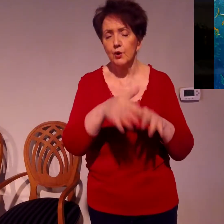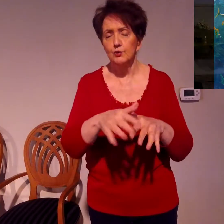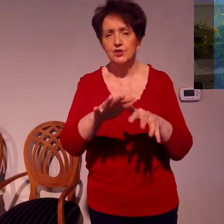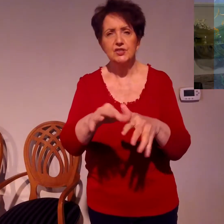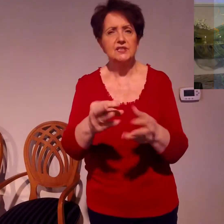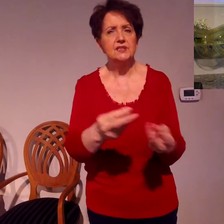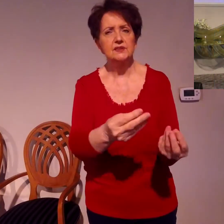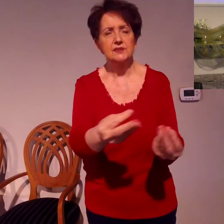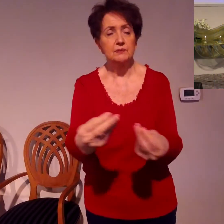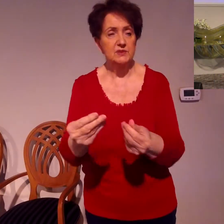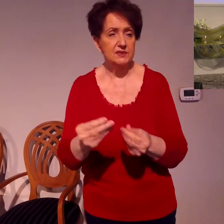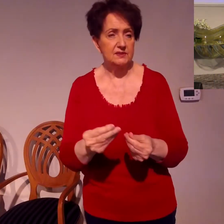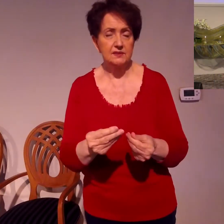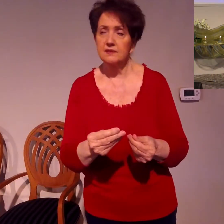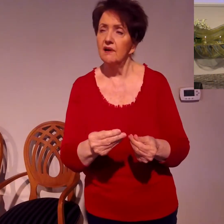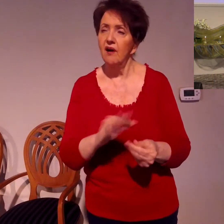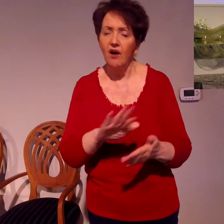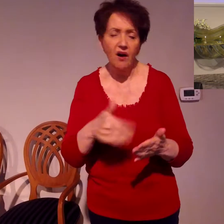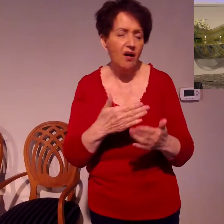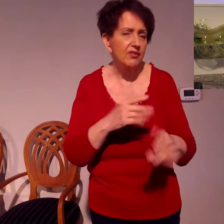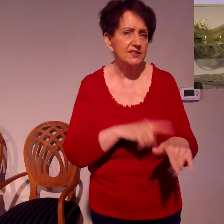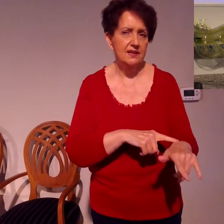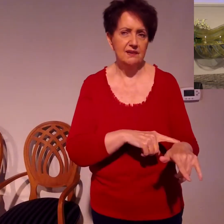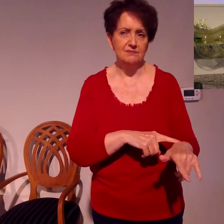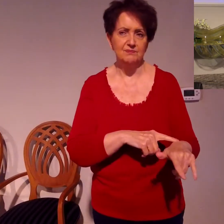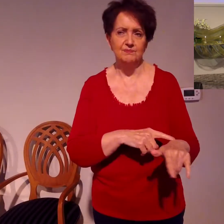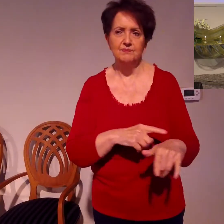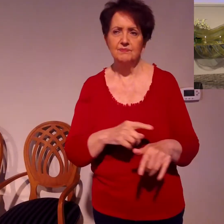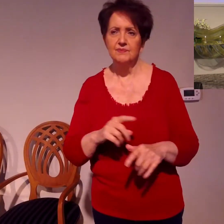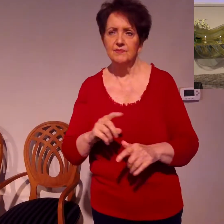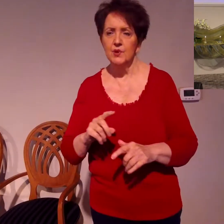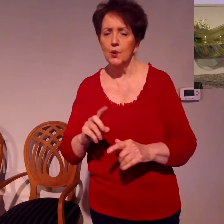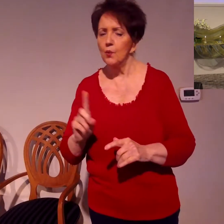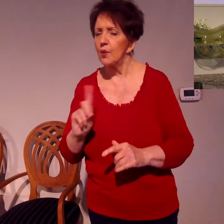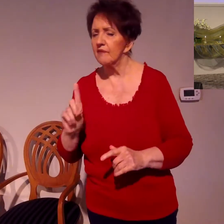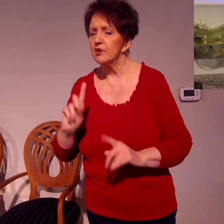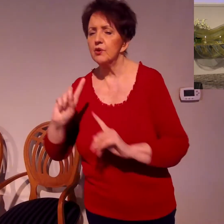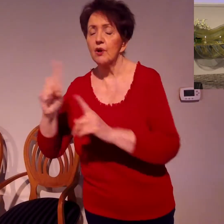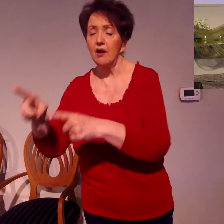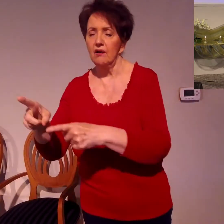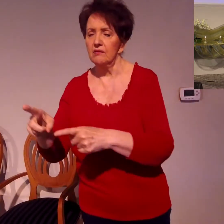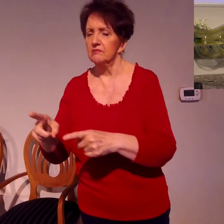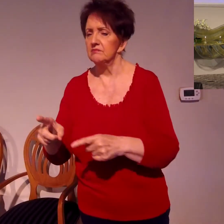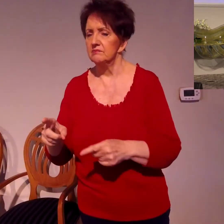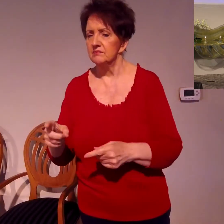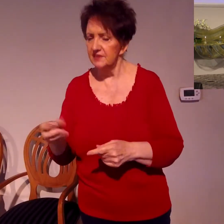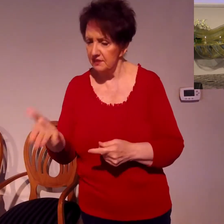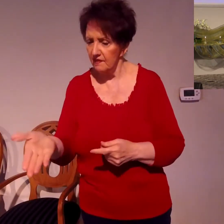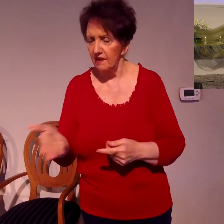in it, right? All the time. Nowhere that you go, you can't get out of it.